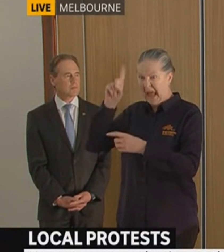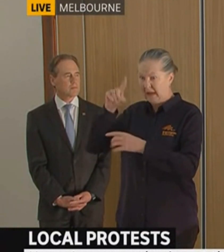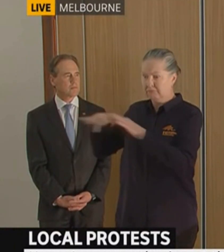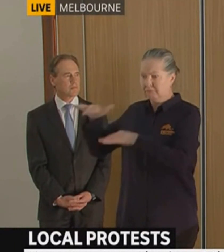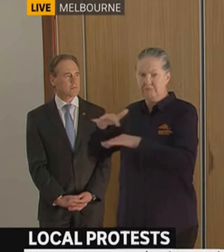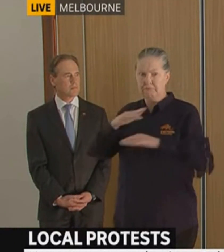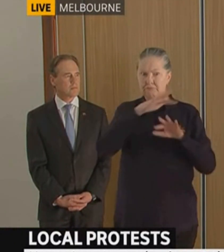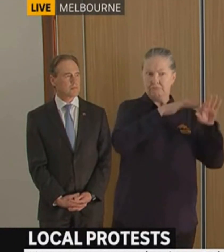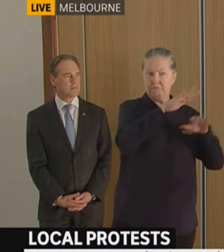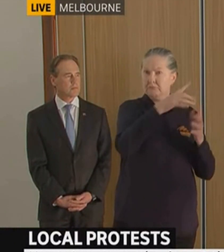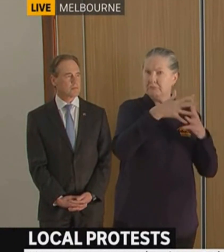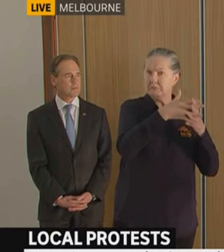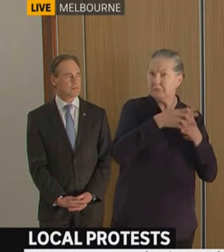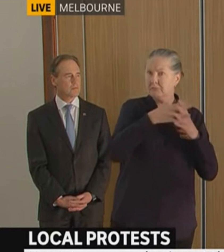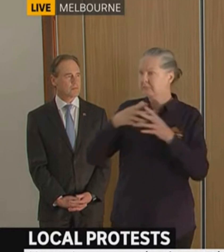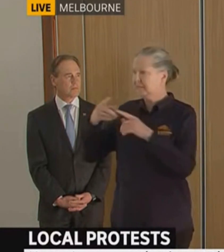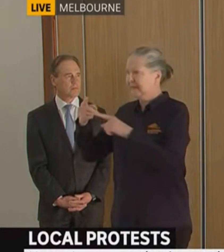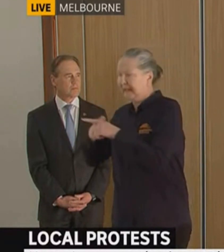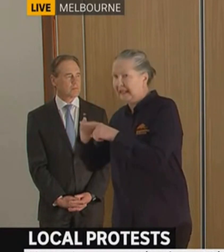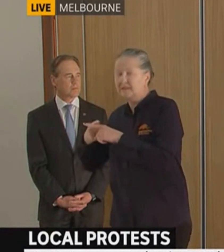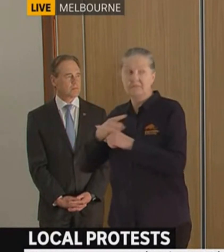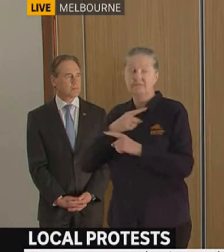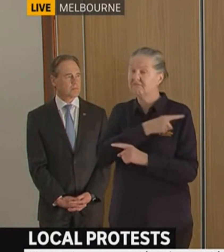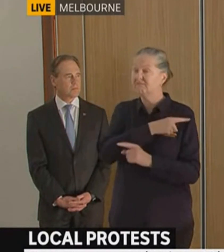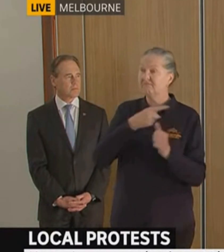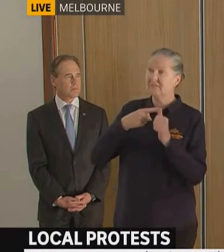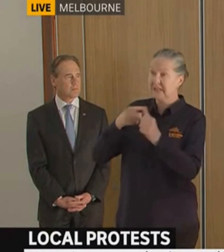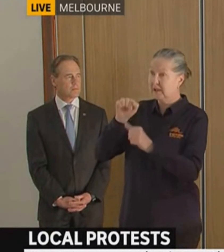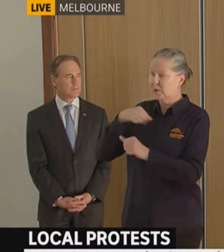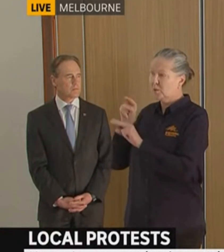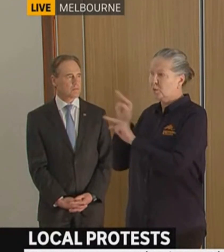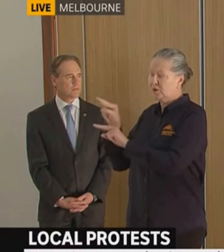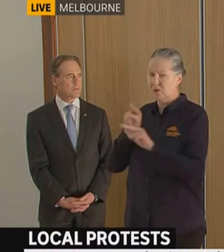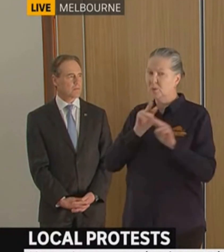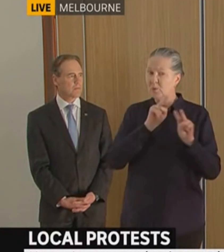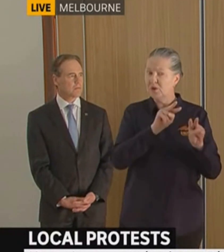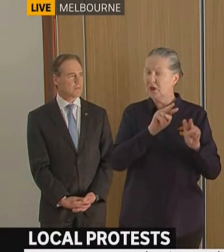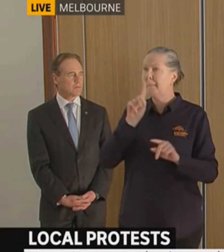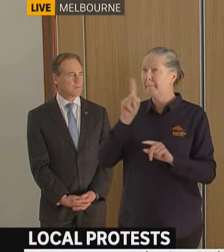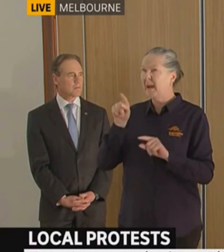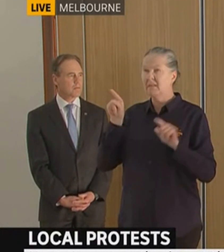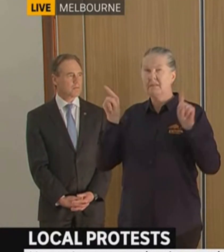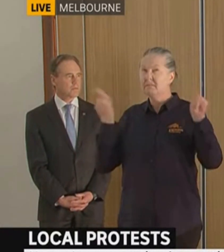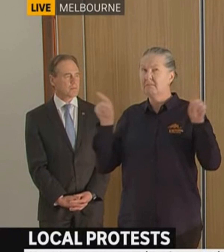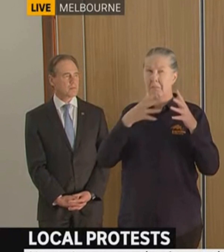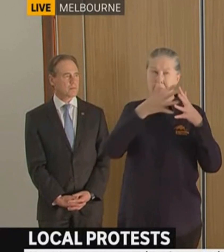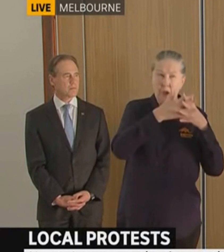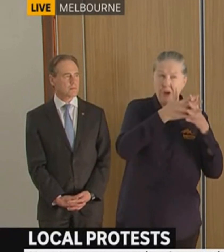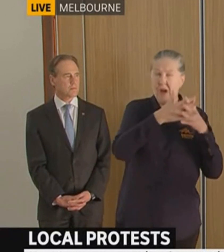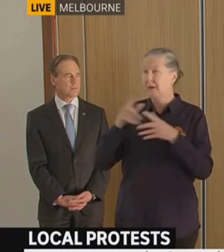proximity? We certainly are watching the numbers over there, but they are in a very different place to Australia. They